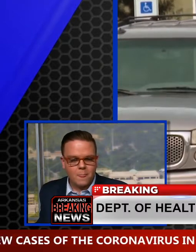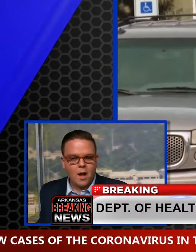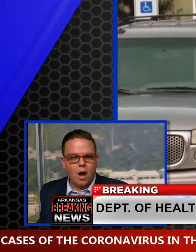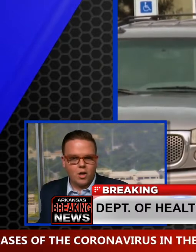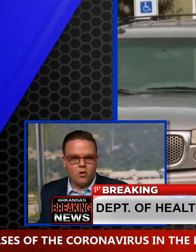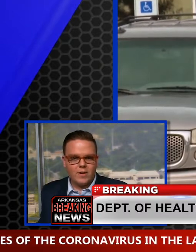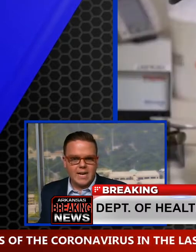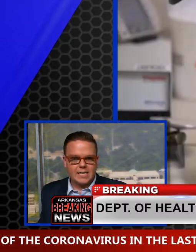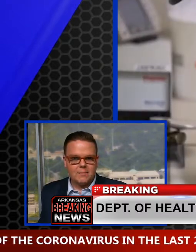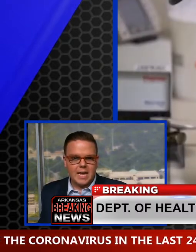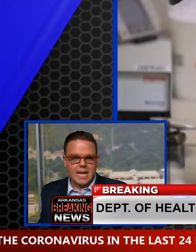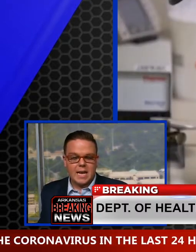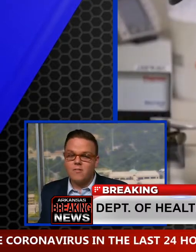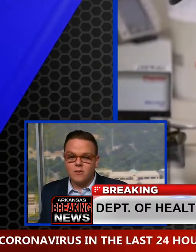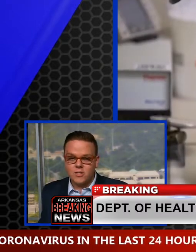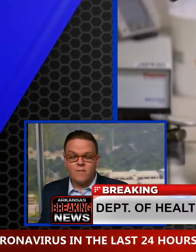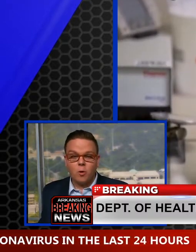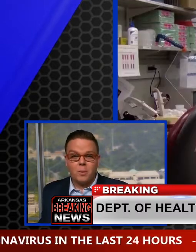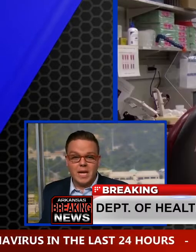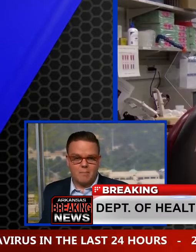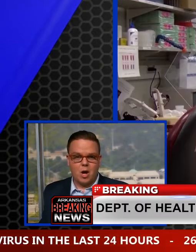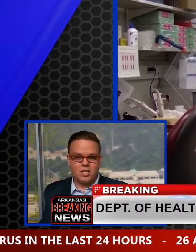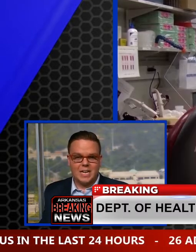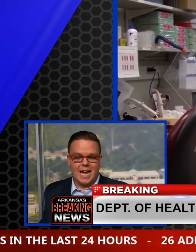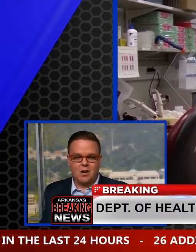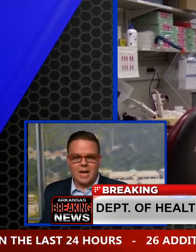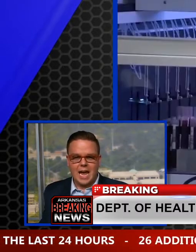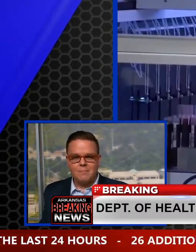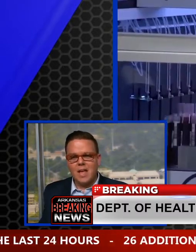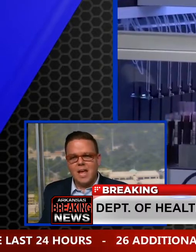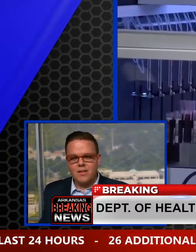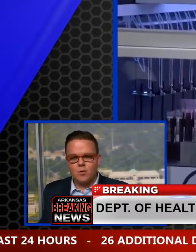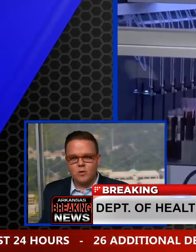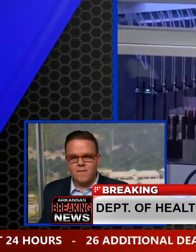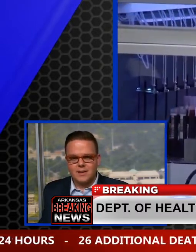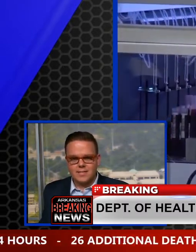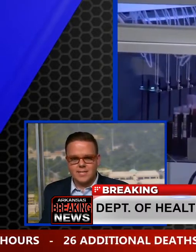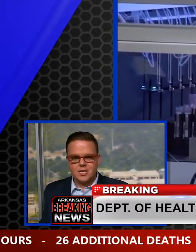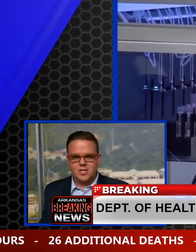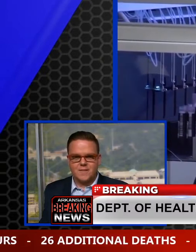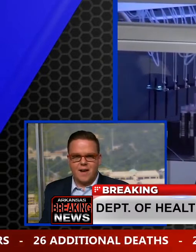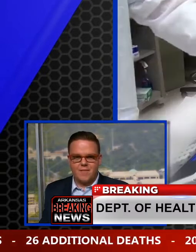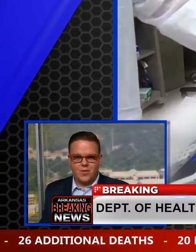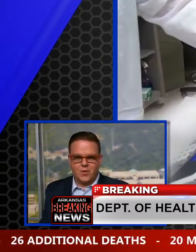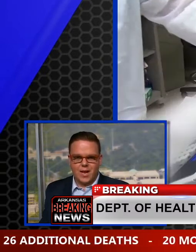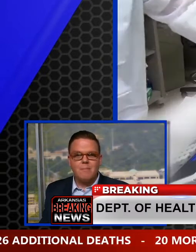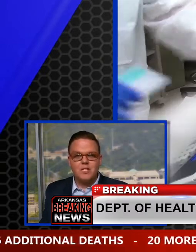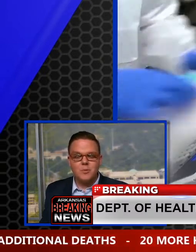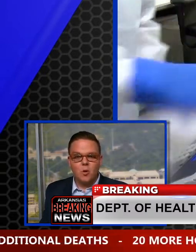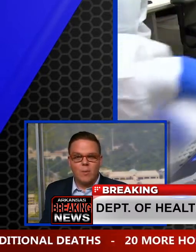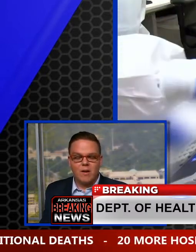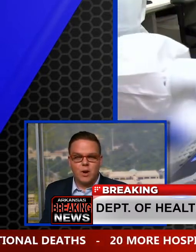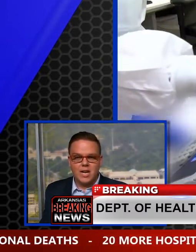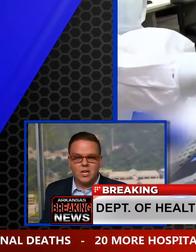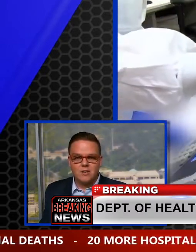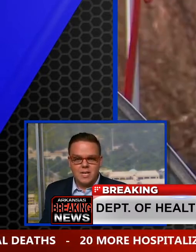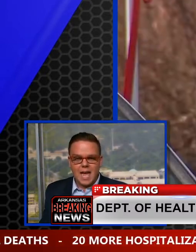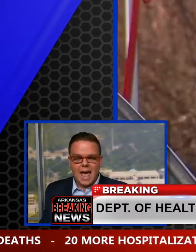more on COVID-19 beginning first at 4 p.m. on KARK, and then, of course, Fox 16 News at 5:30. I'm Mitch McCoy.